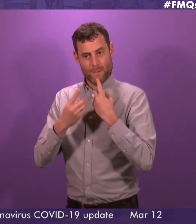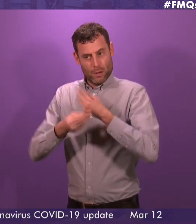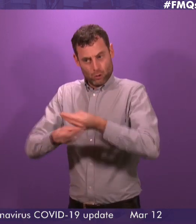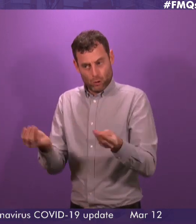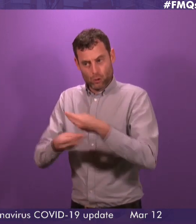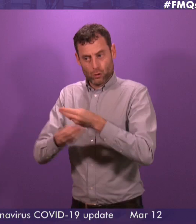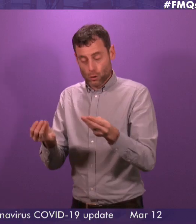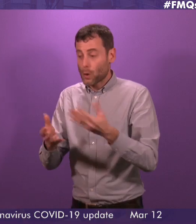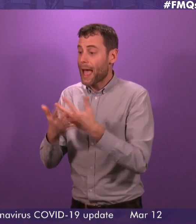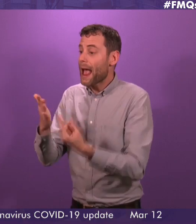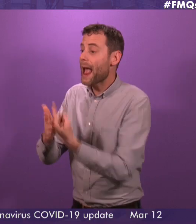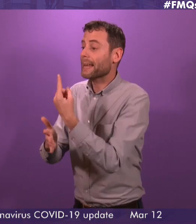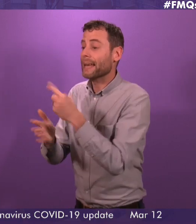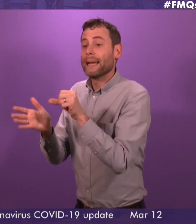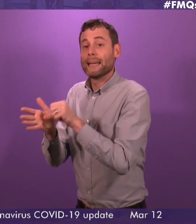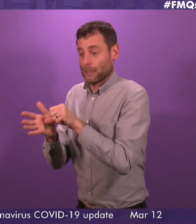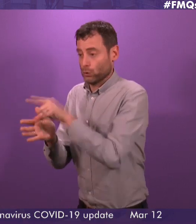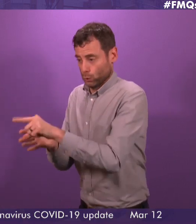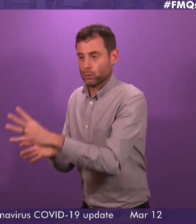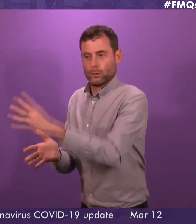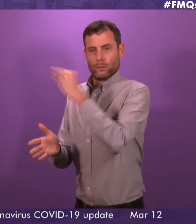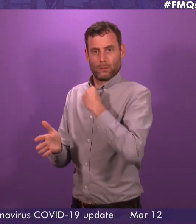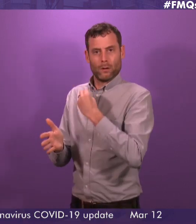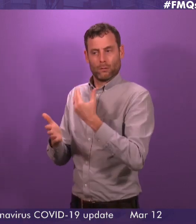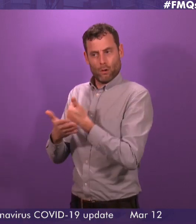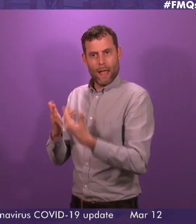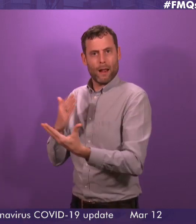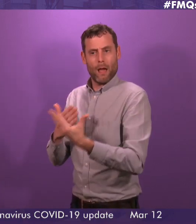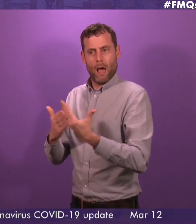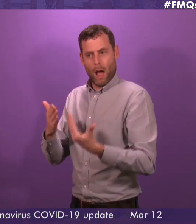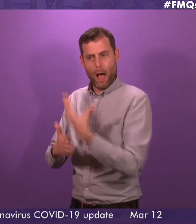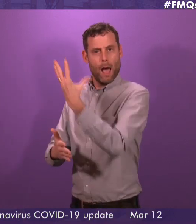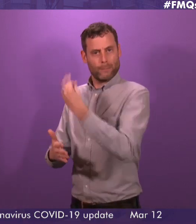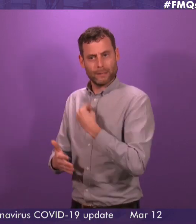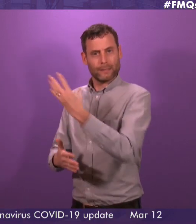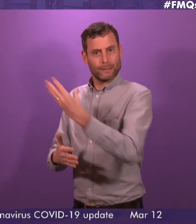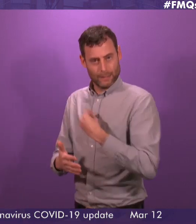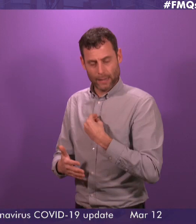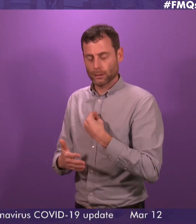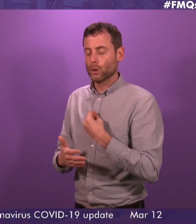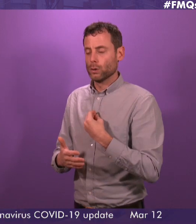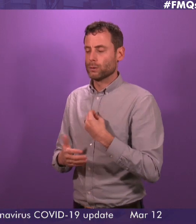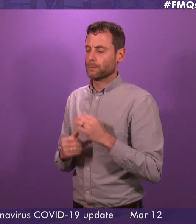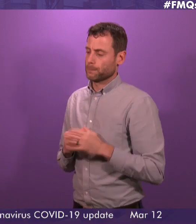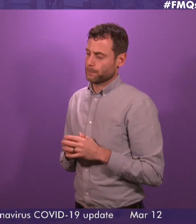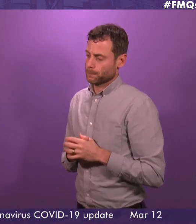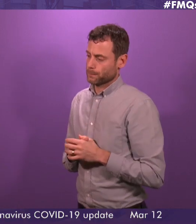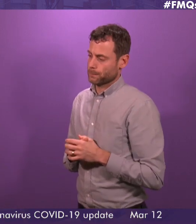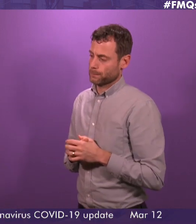that they are raising and some of the concerns that they may be expressing to guide us in the advice and the decisions that we will